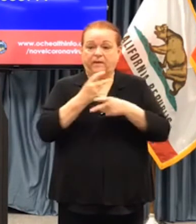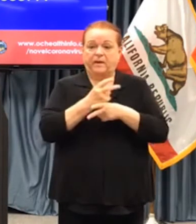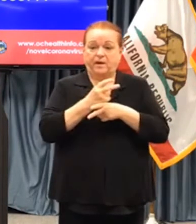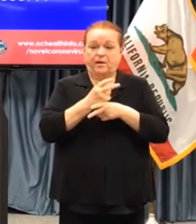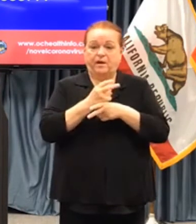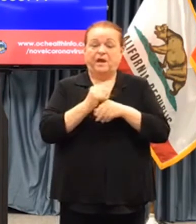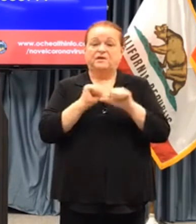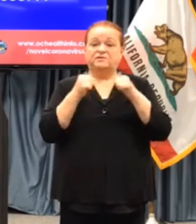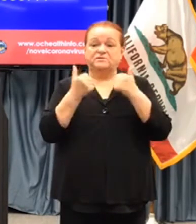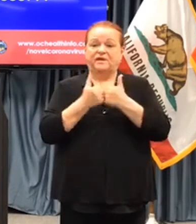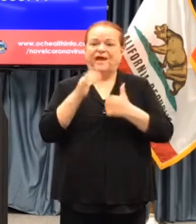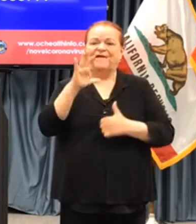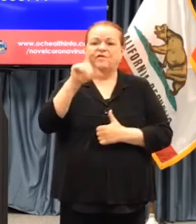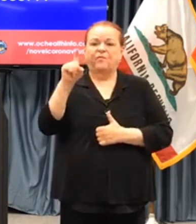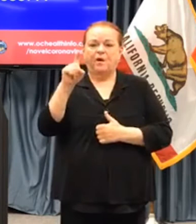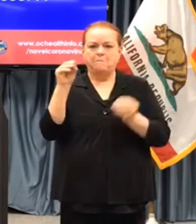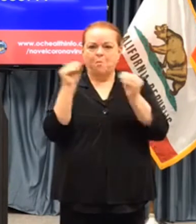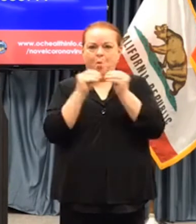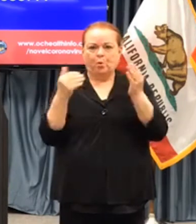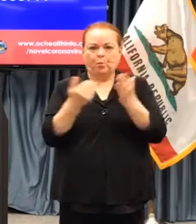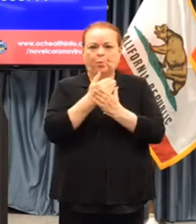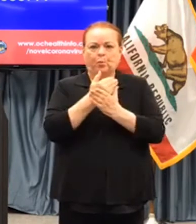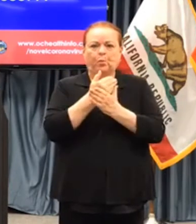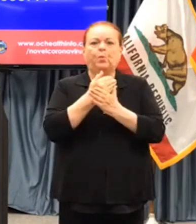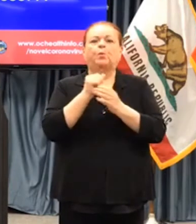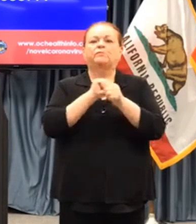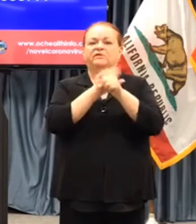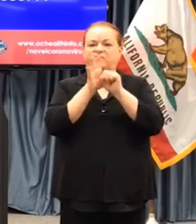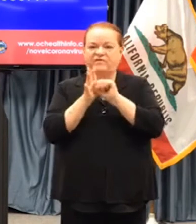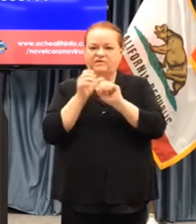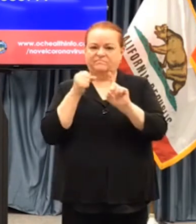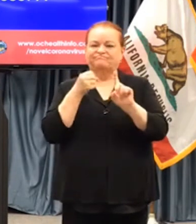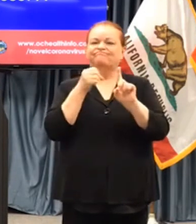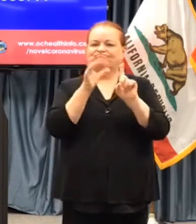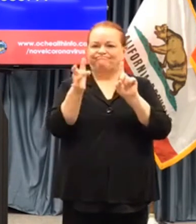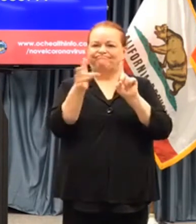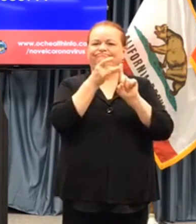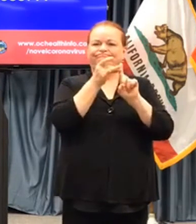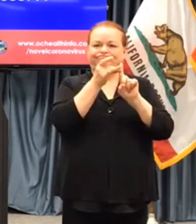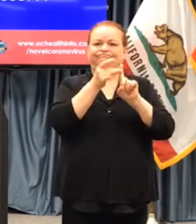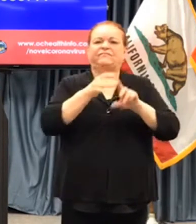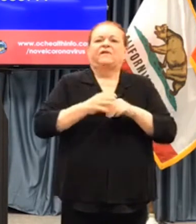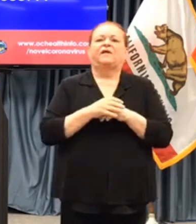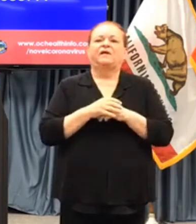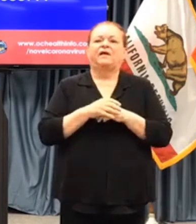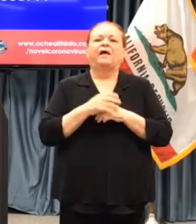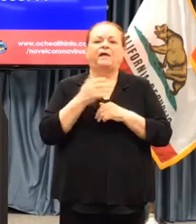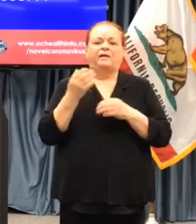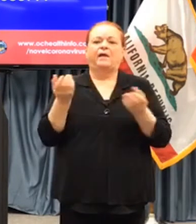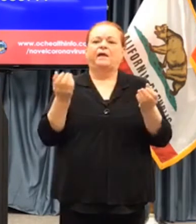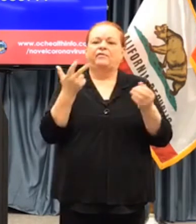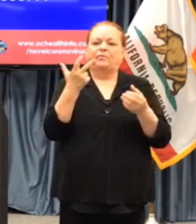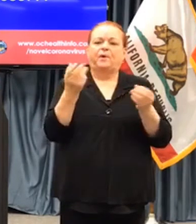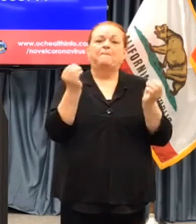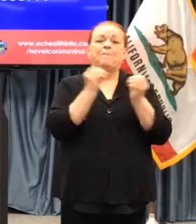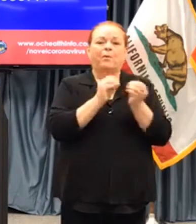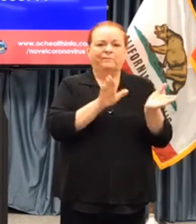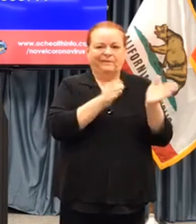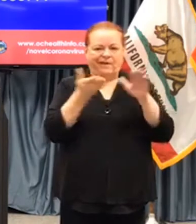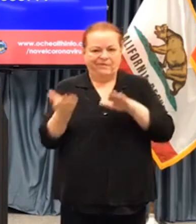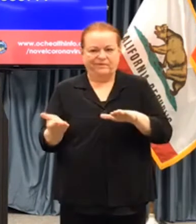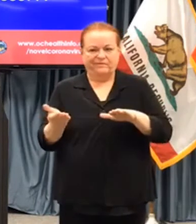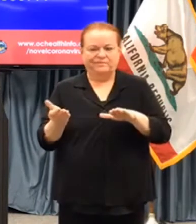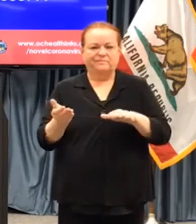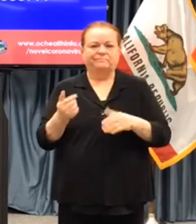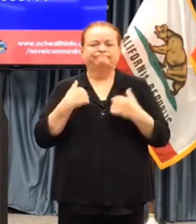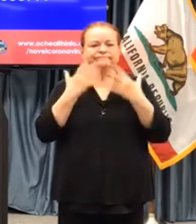new cases of COVID-19 and 3 new deaths. Our hearts go out to the families of those